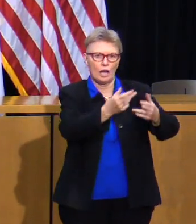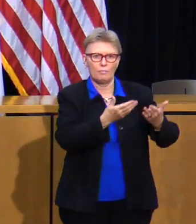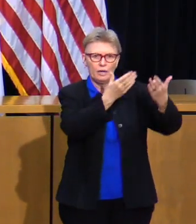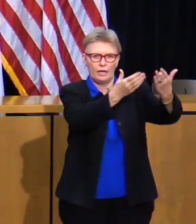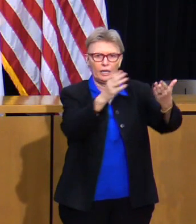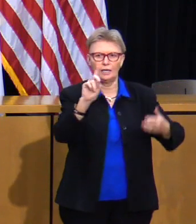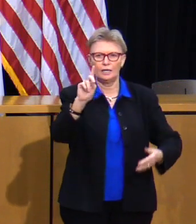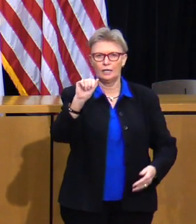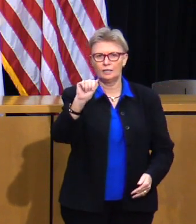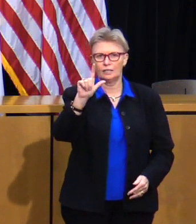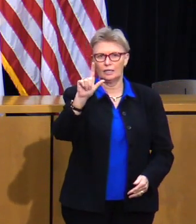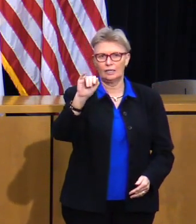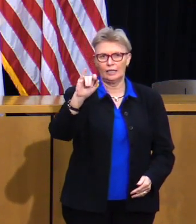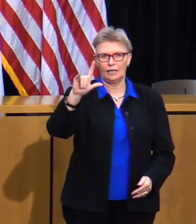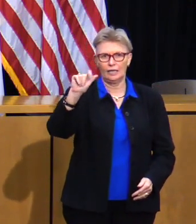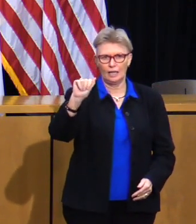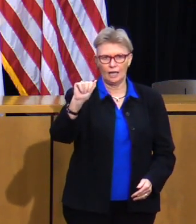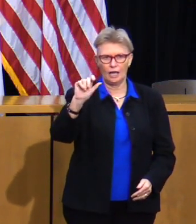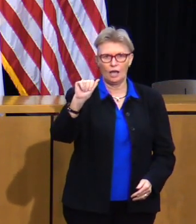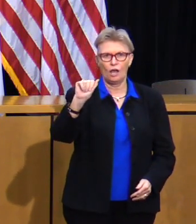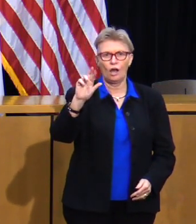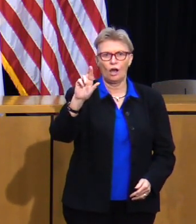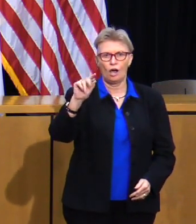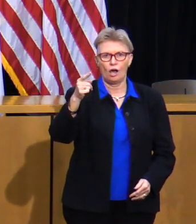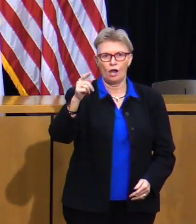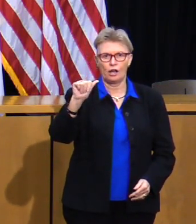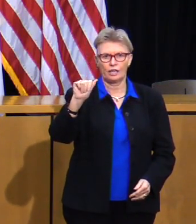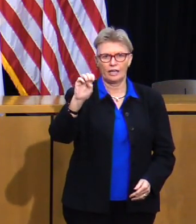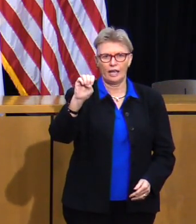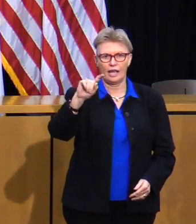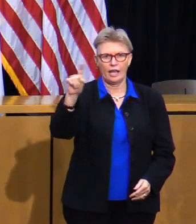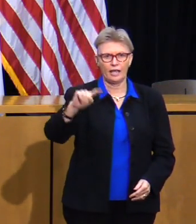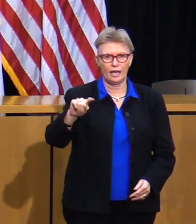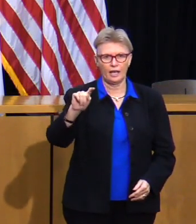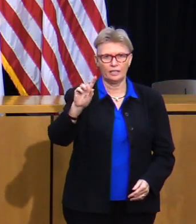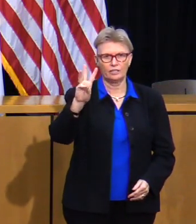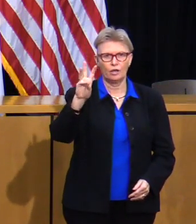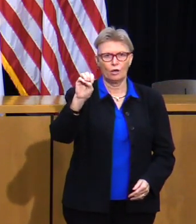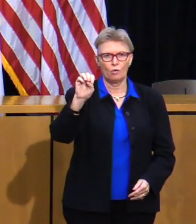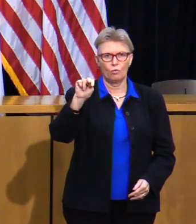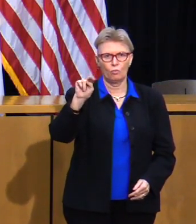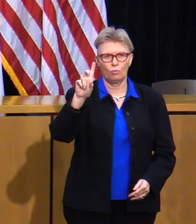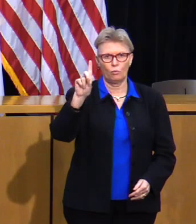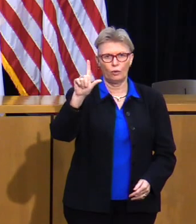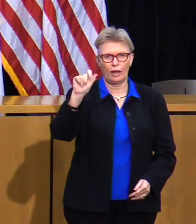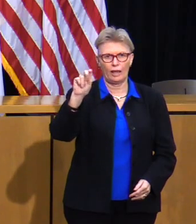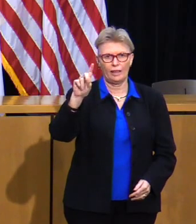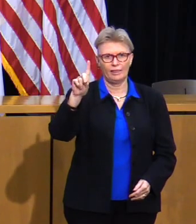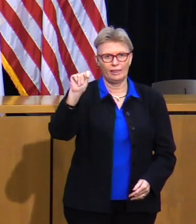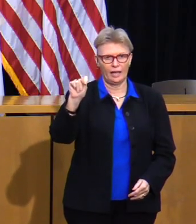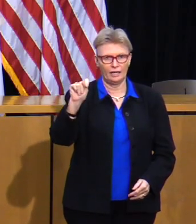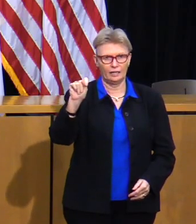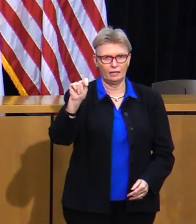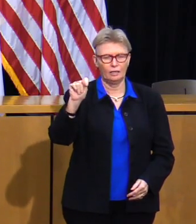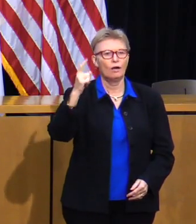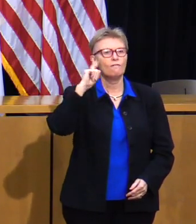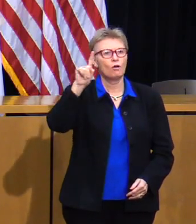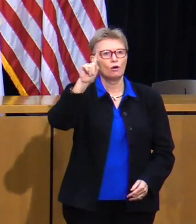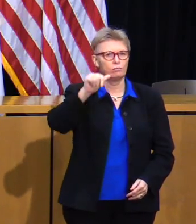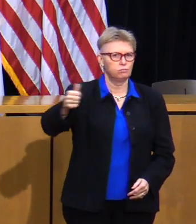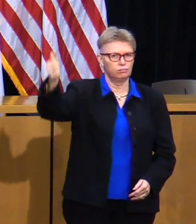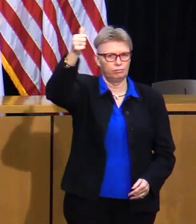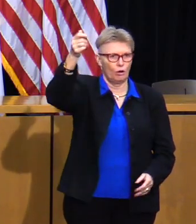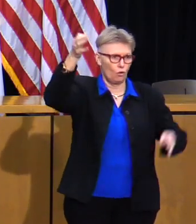Dalila Argaez Wendlandt to the Massachusetts Supreme Judicial Court. Justice Wendlandt majored in